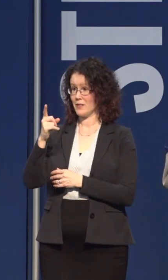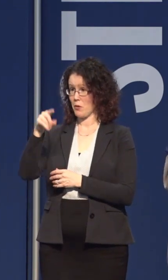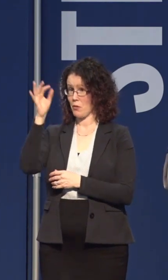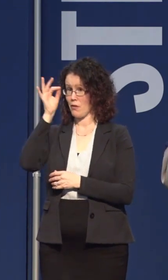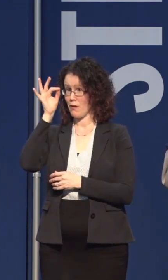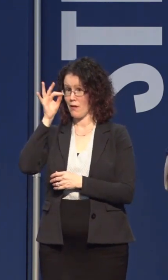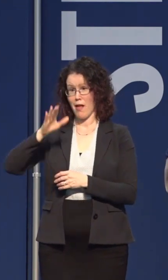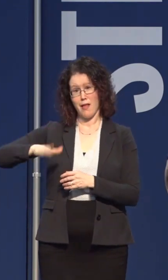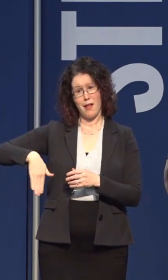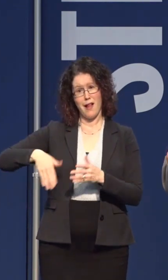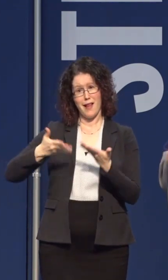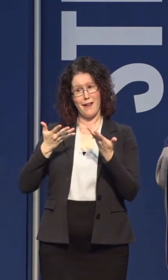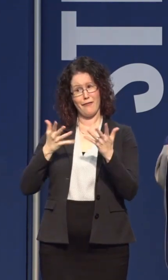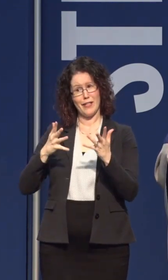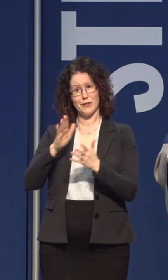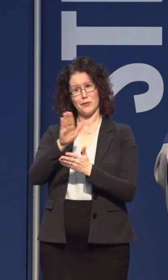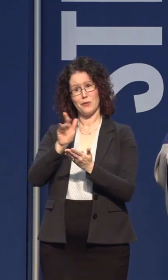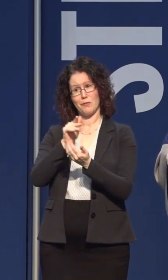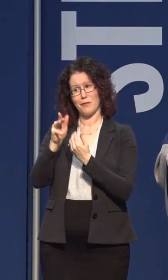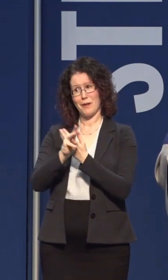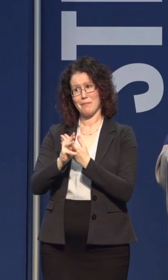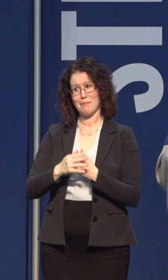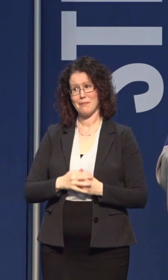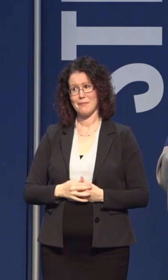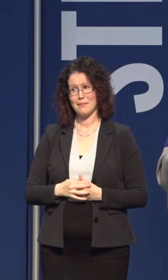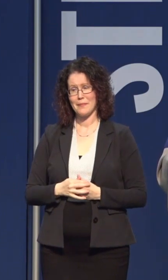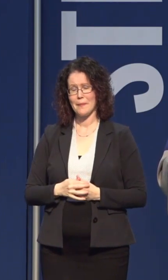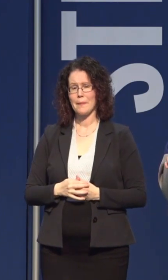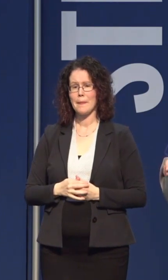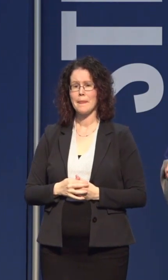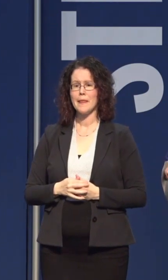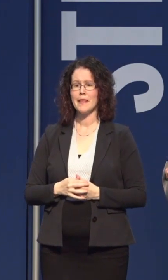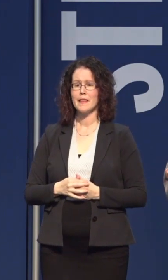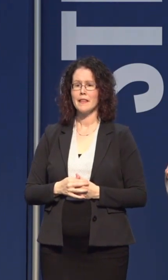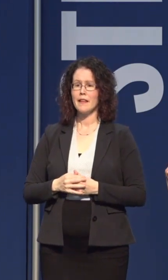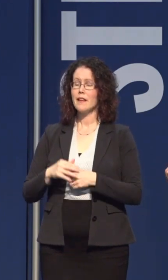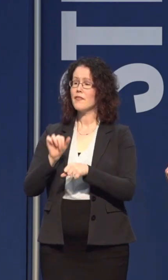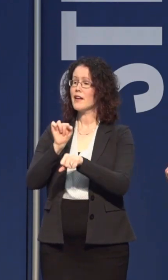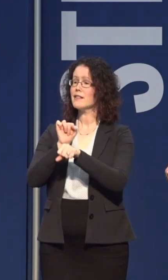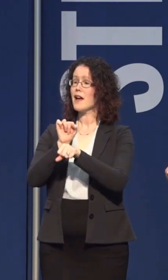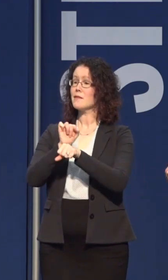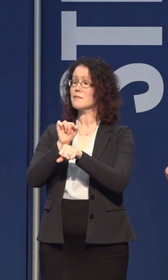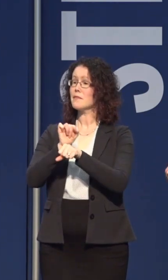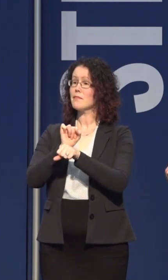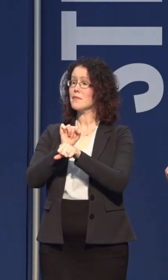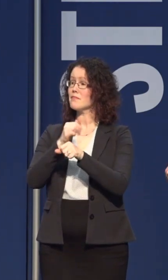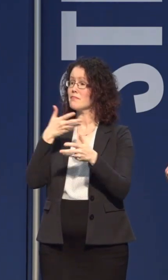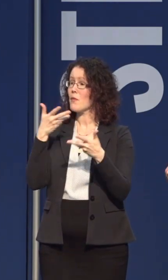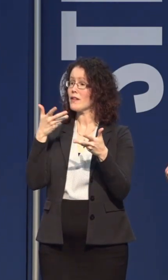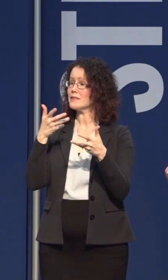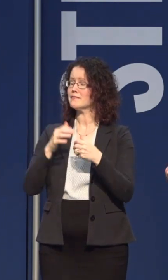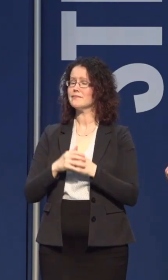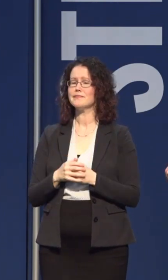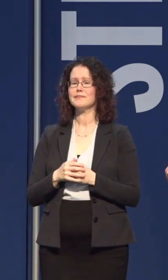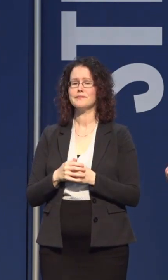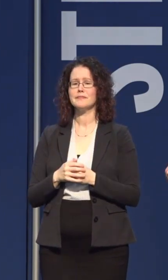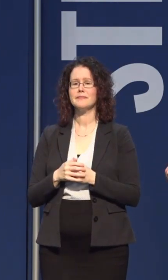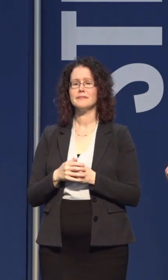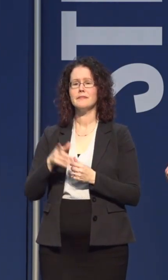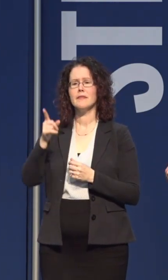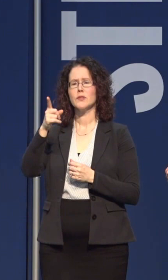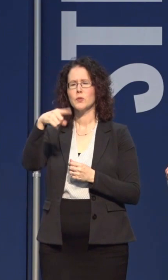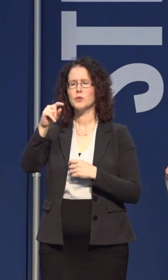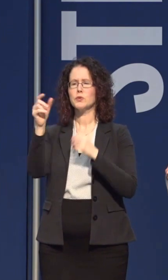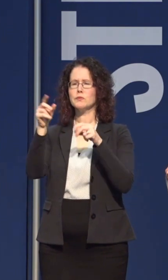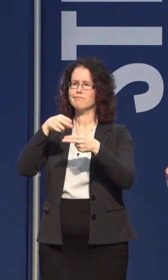you have one more assignment to do. That assignment is to think for a moment of that person or persons who are joining